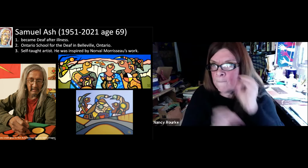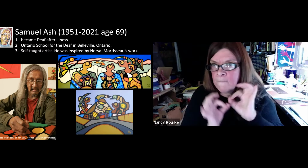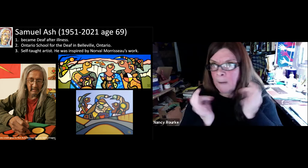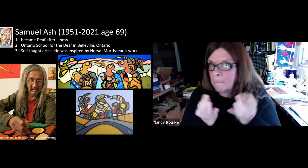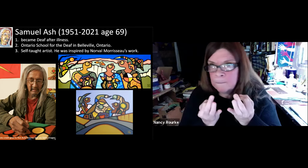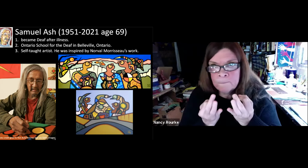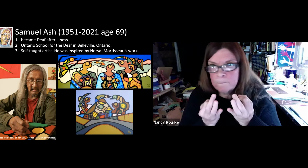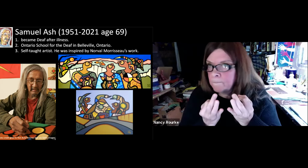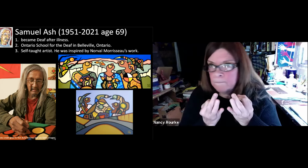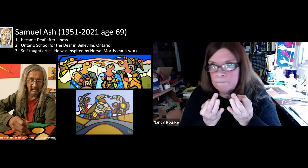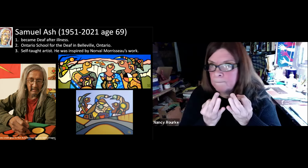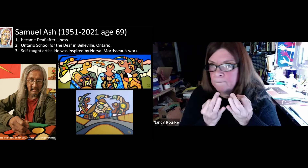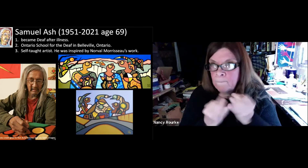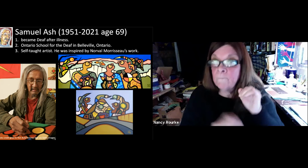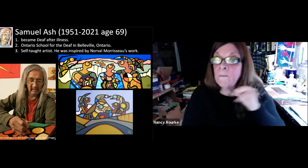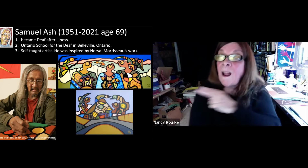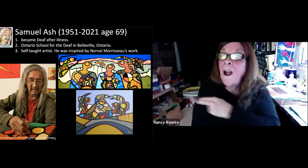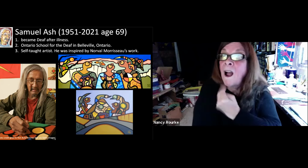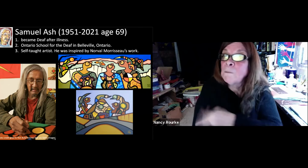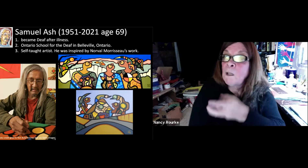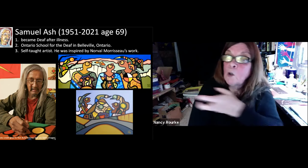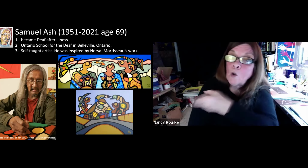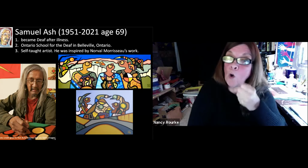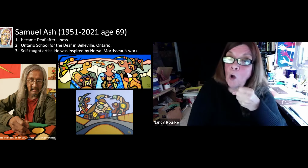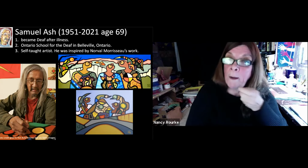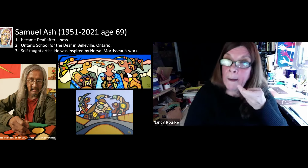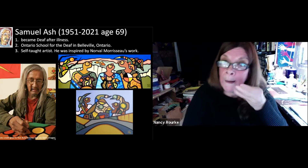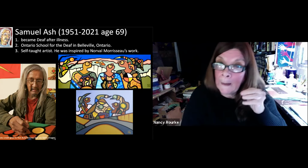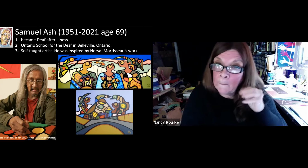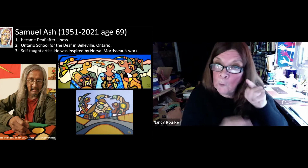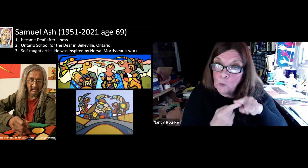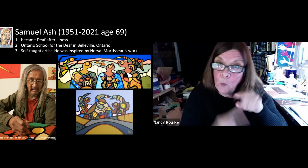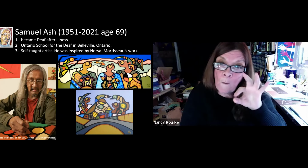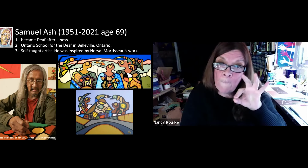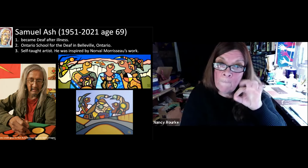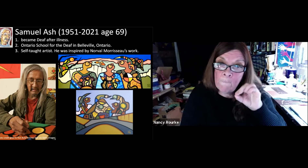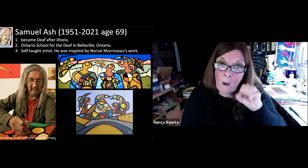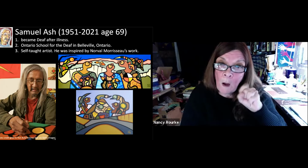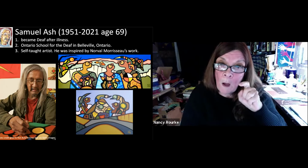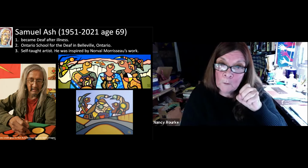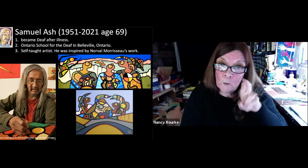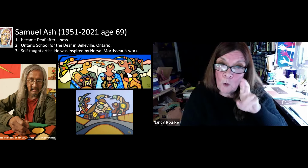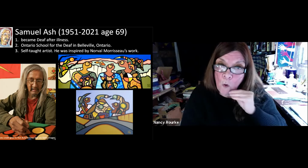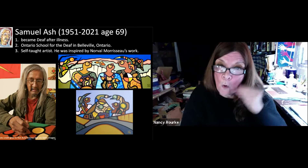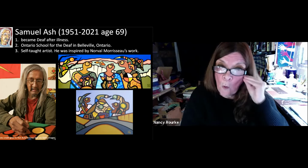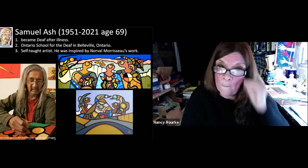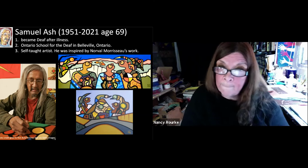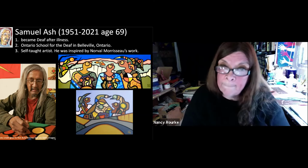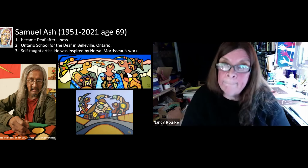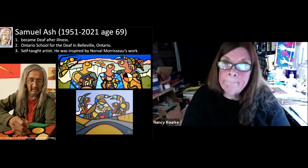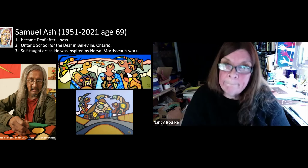He was never returned to his home family. To his home and his family. Instead, the hospital took him